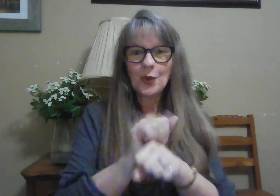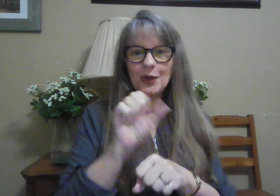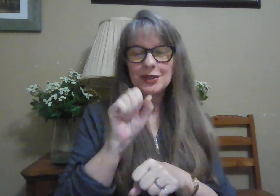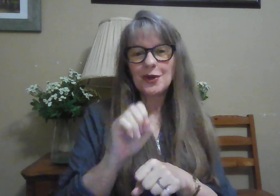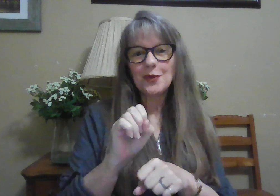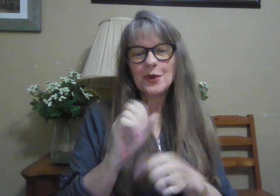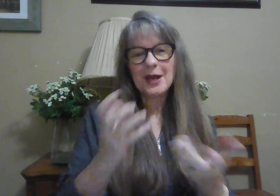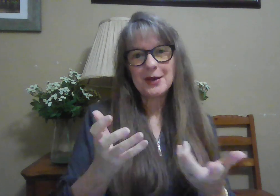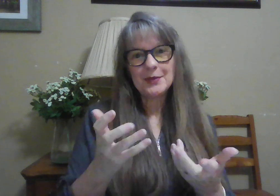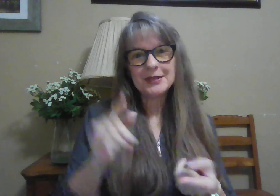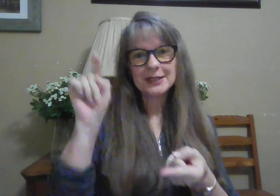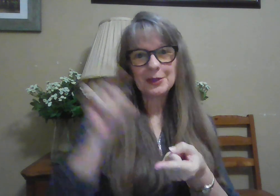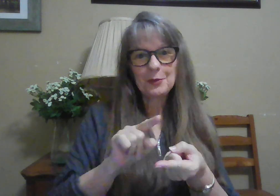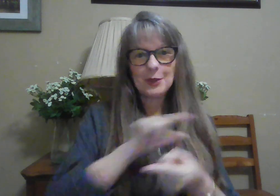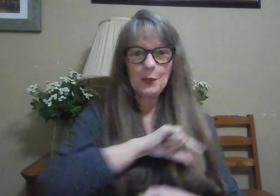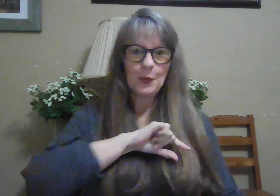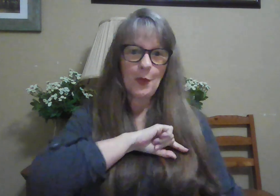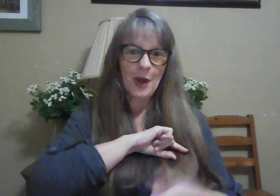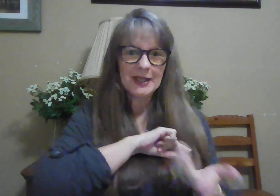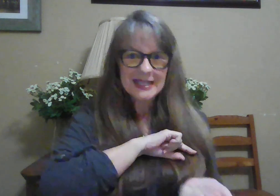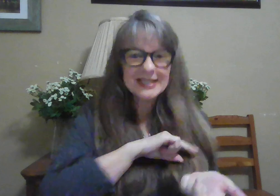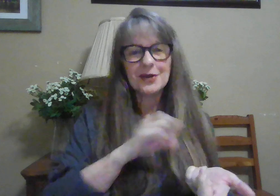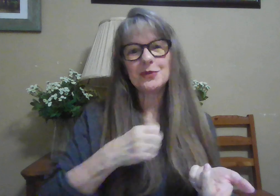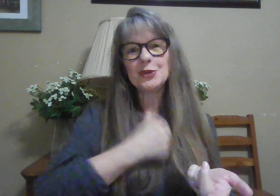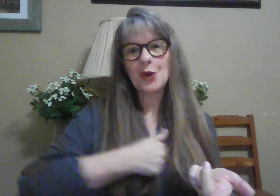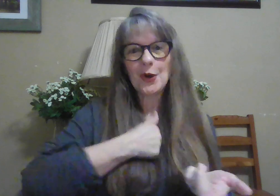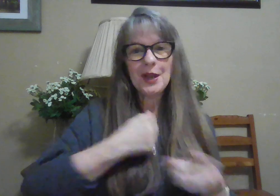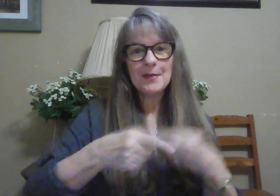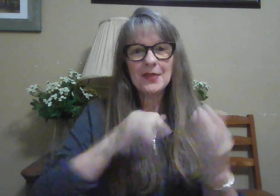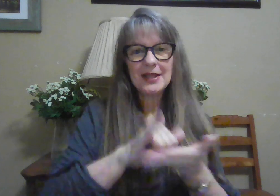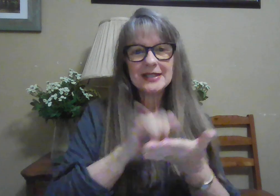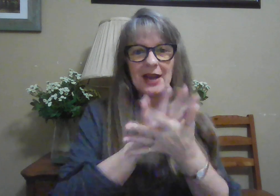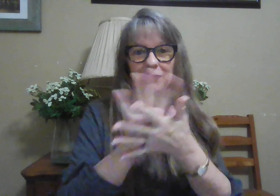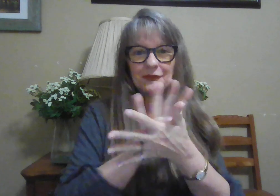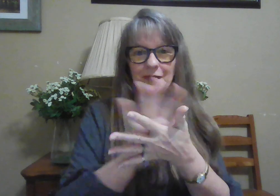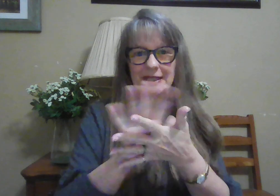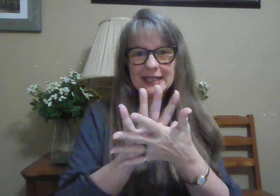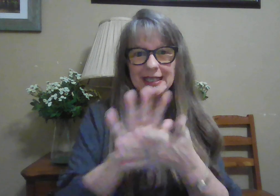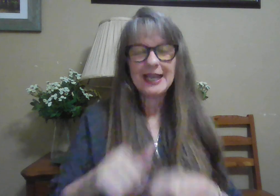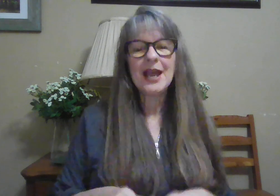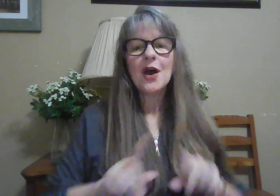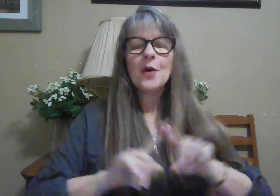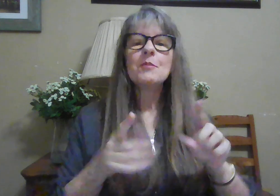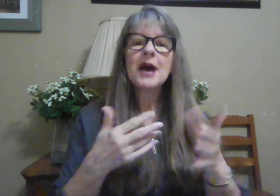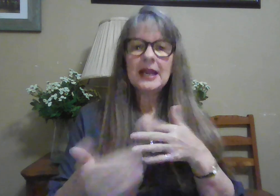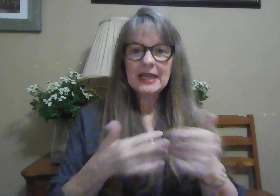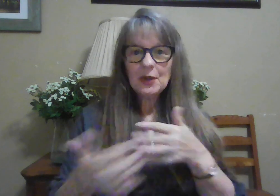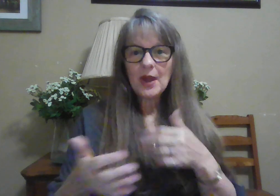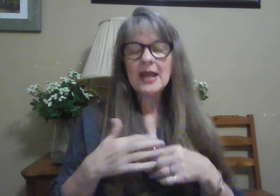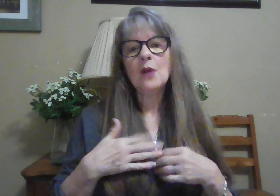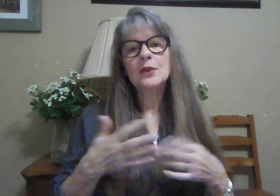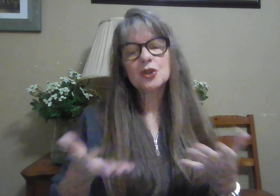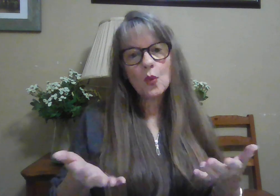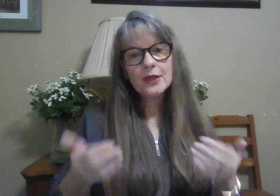work. So it's a little bit lower quality. So sorry about that. It's kind of fuzzy. But anyway, I was going to